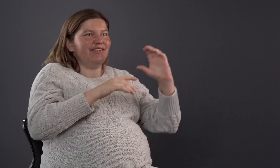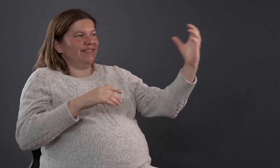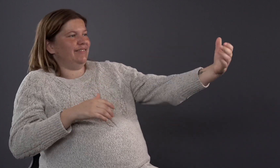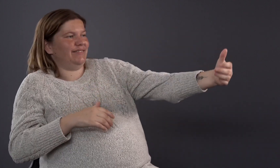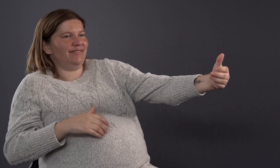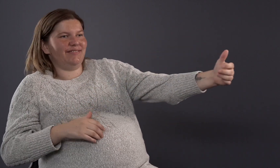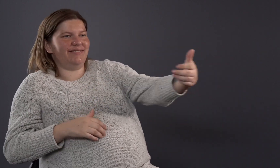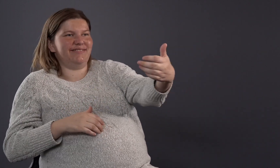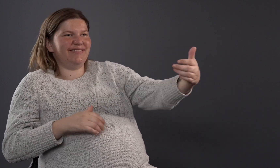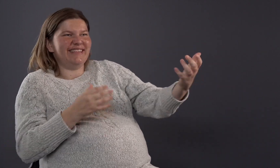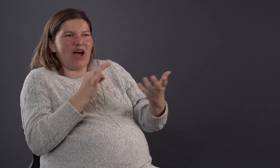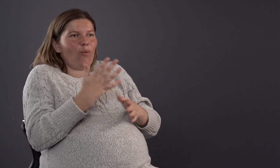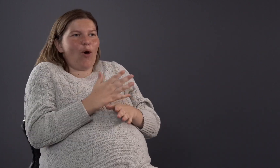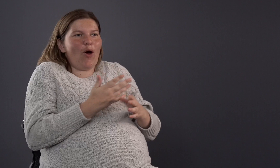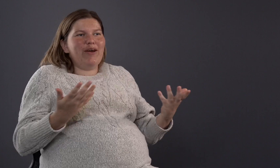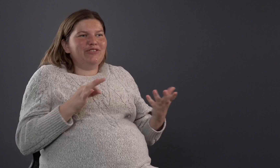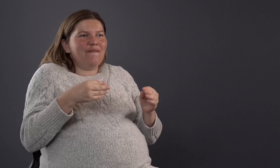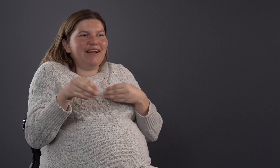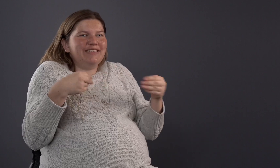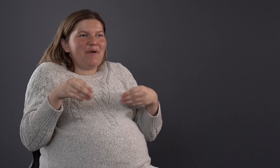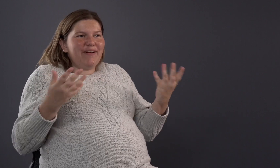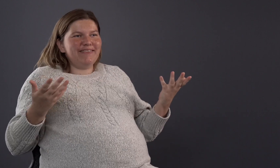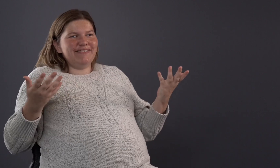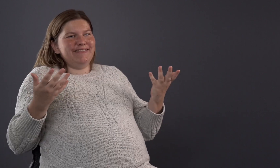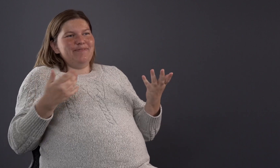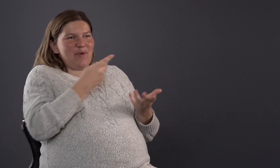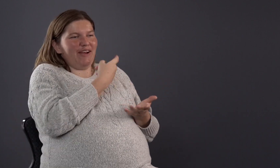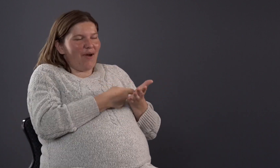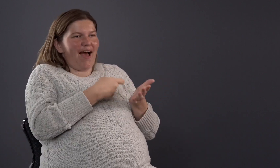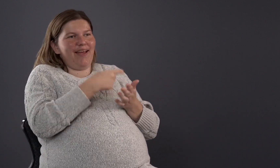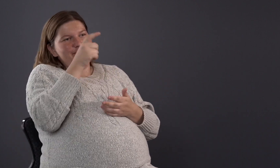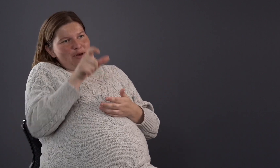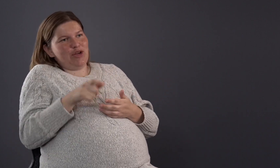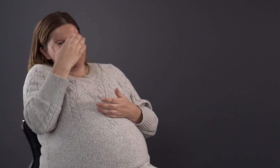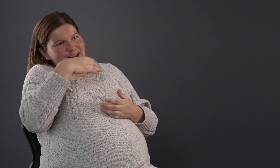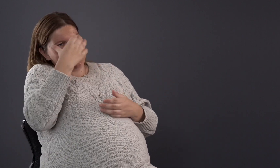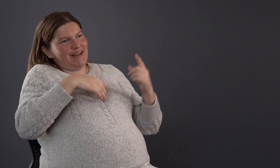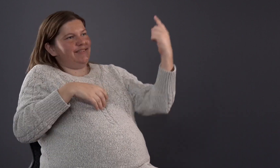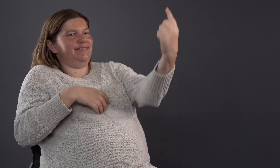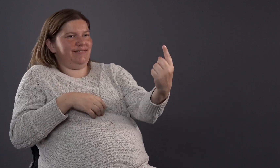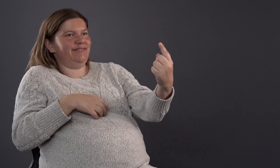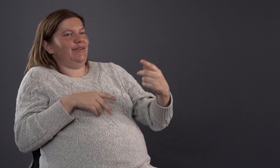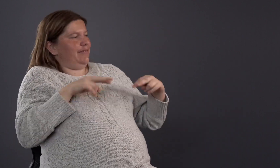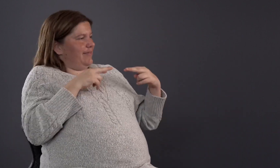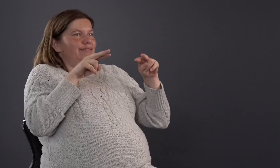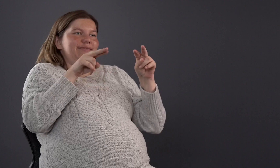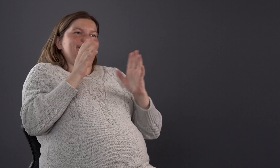time. We both would have preferred a face-to-face interpreter so that we could say what we wanted to say and communicate with the radiologist.